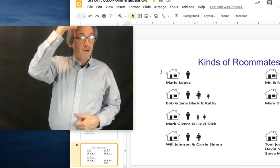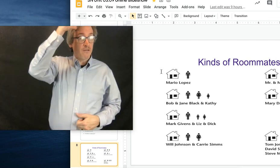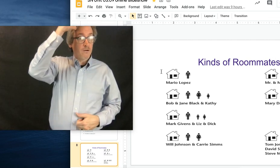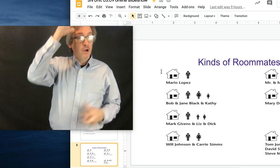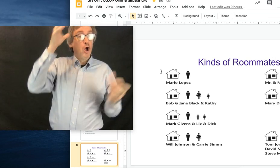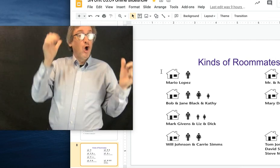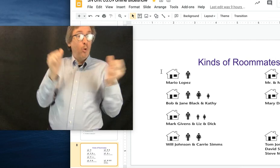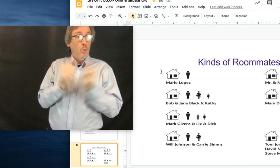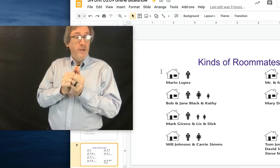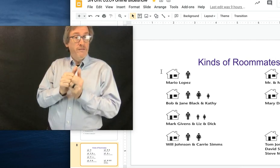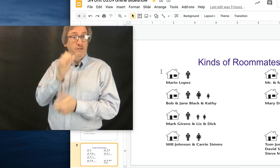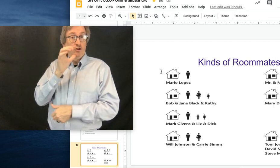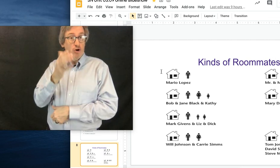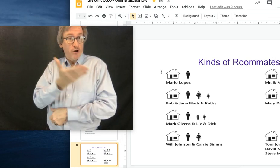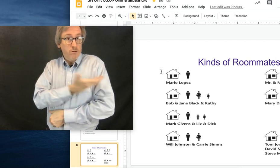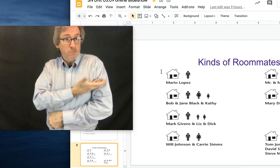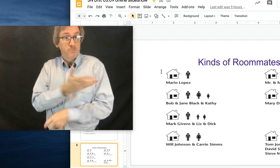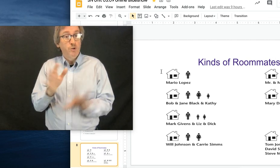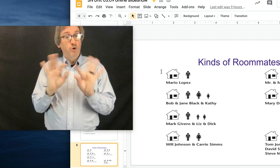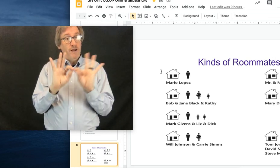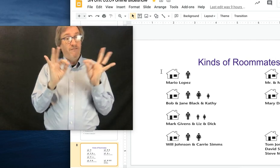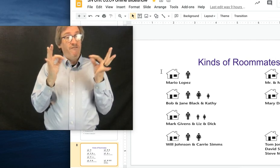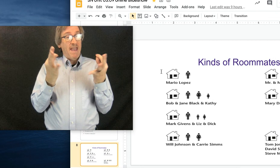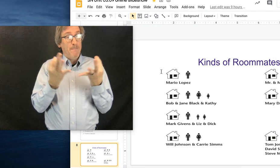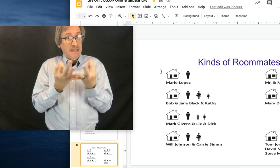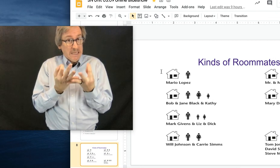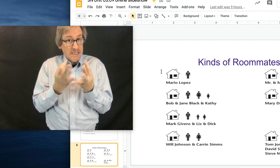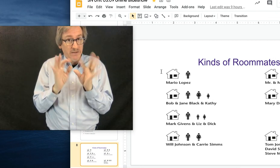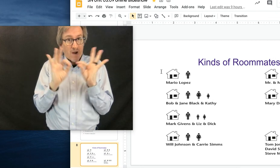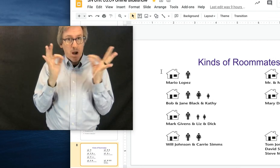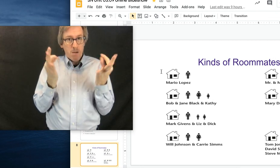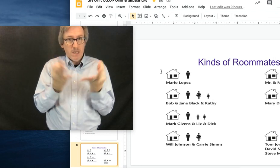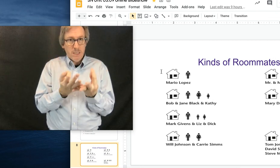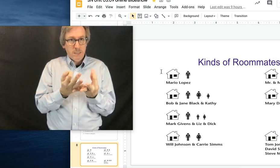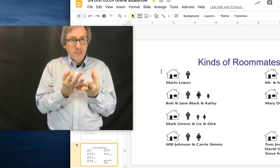Mother and father with daughter. So you could have family.